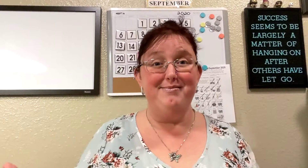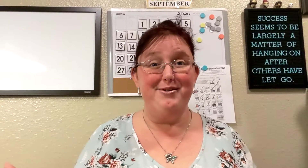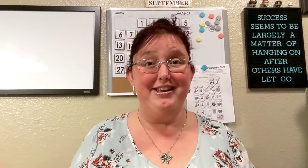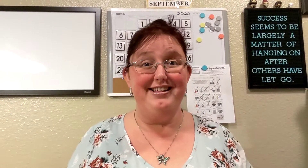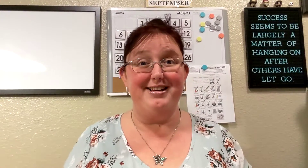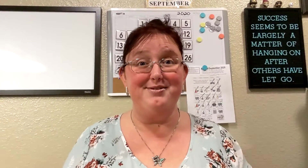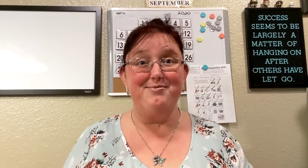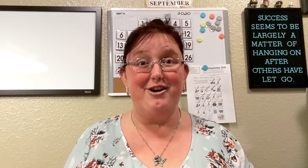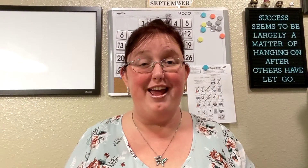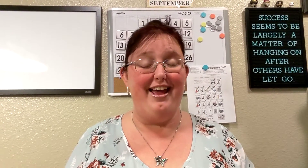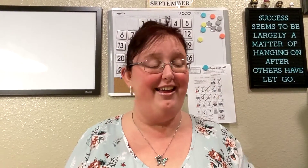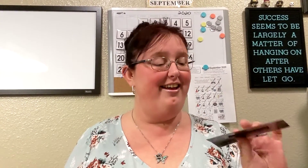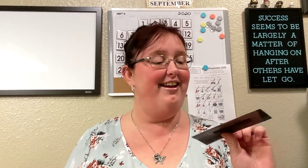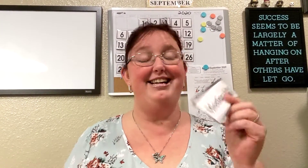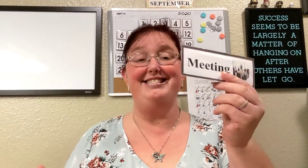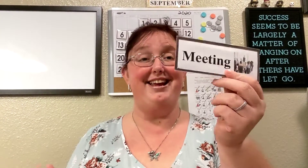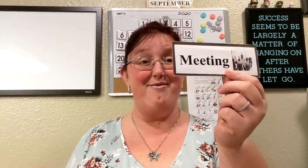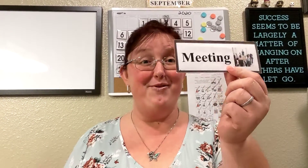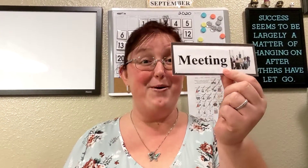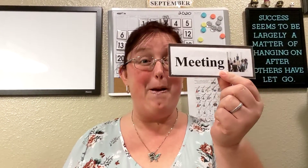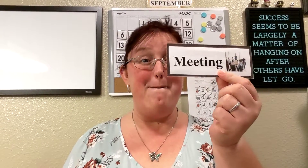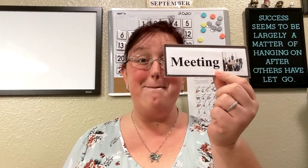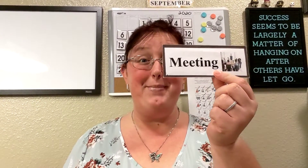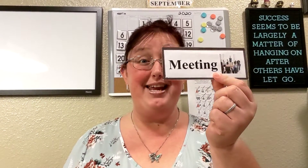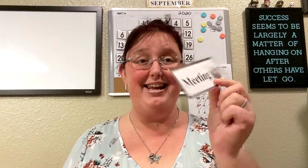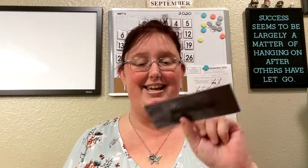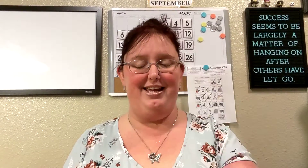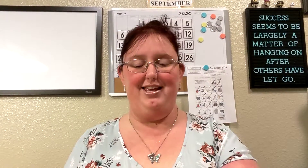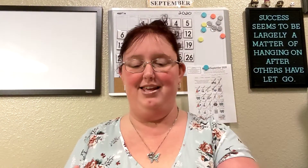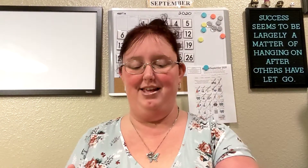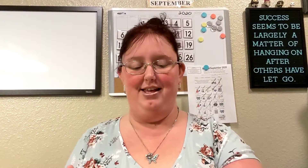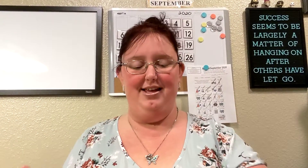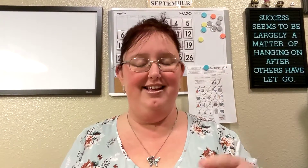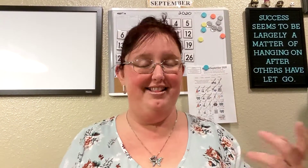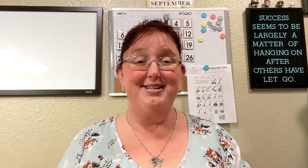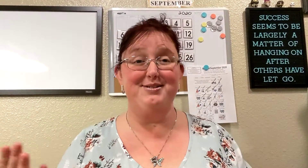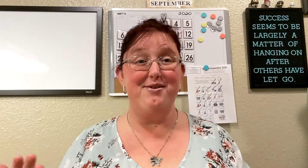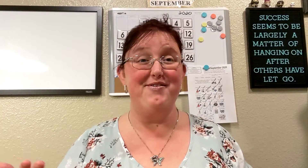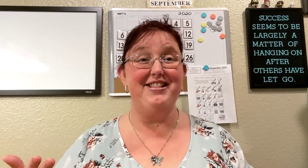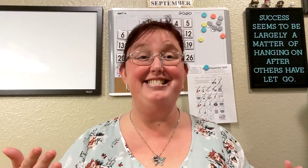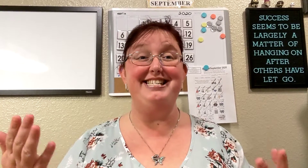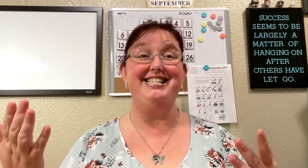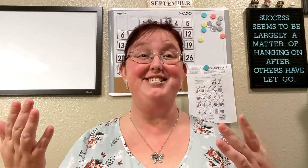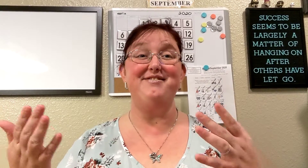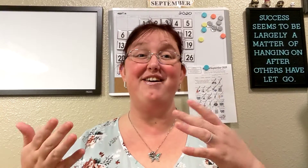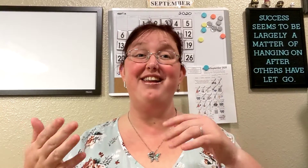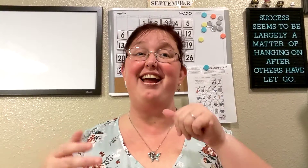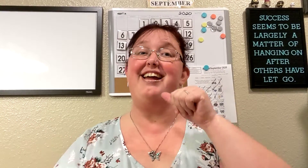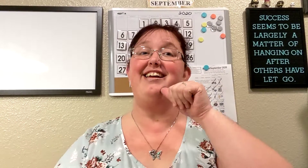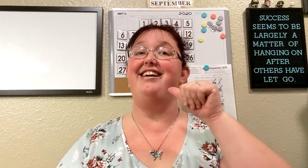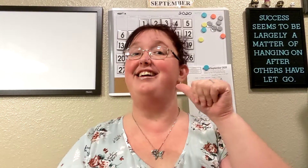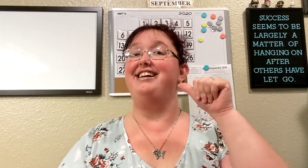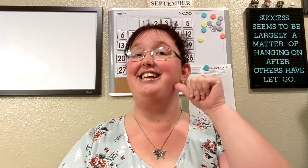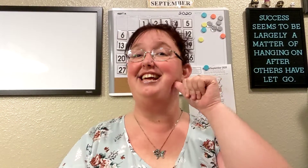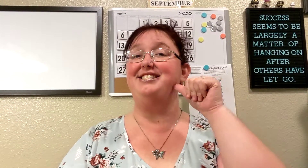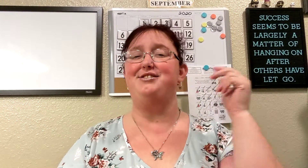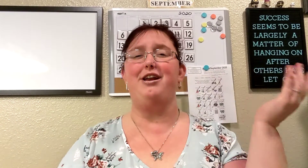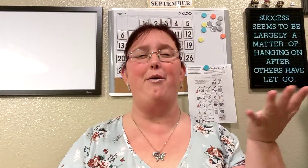Good morning, Classroom 1A. It's time for meeting. Let's go over the details of our day. Yesterday